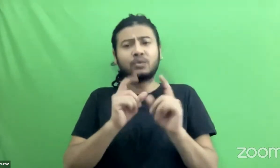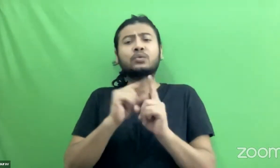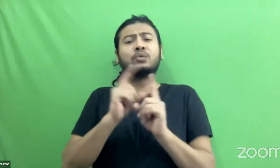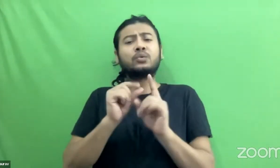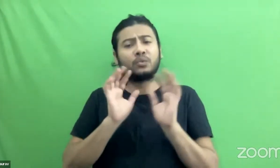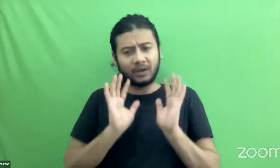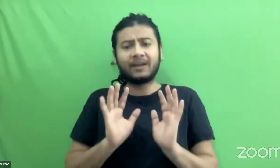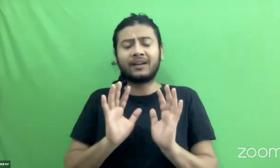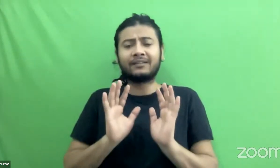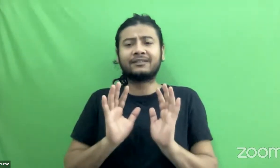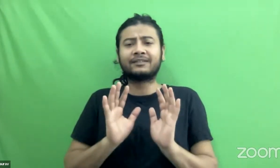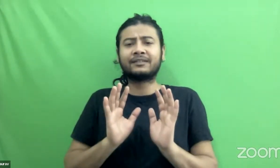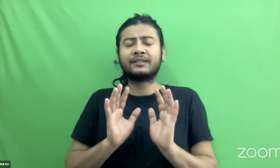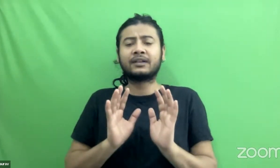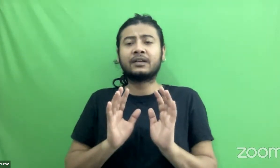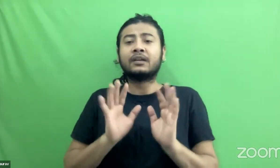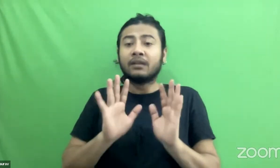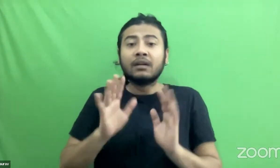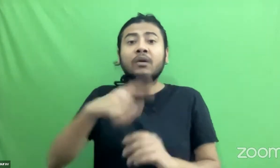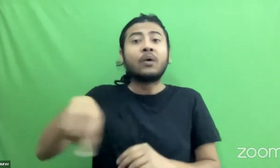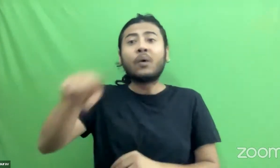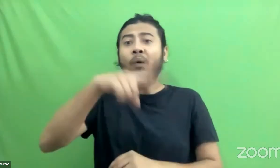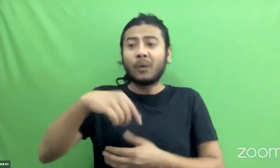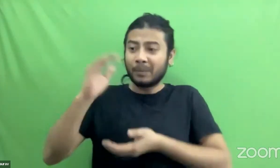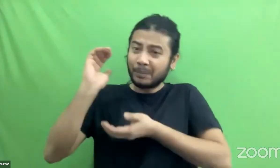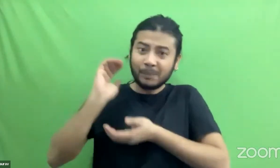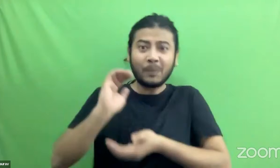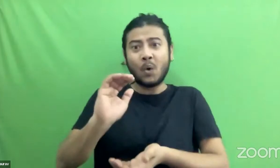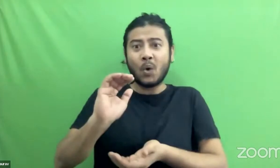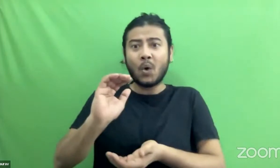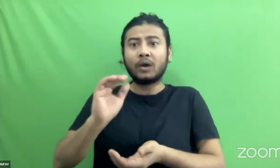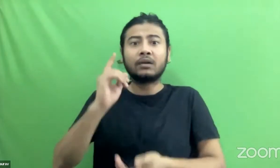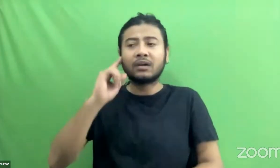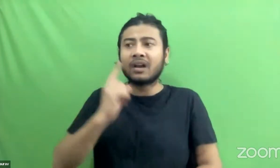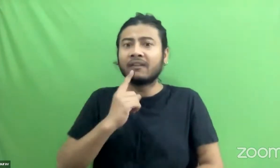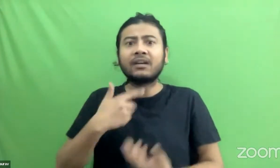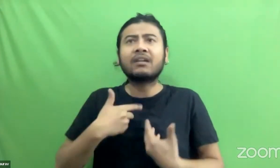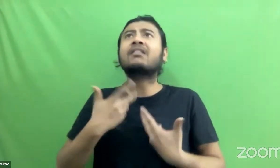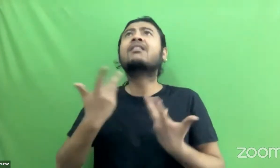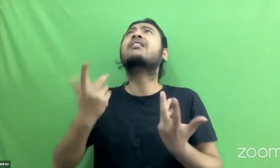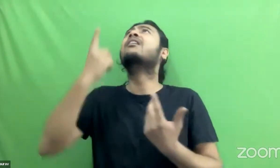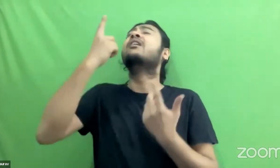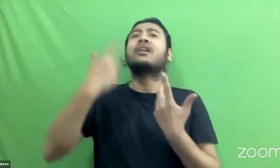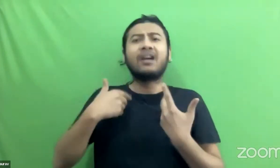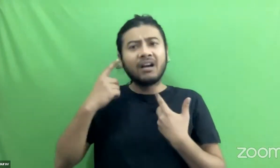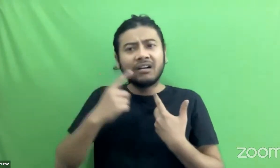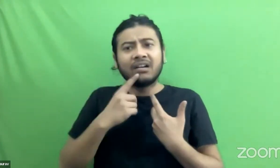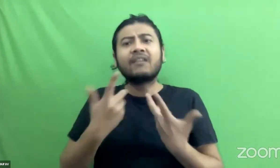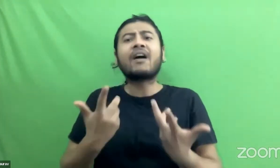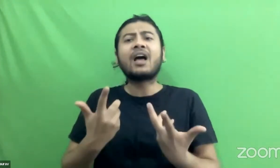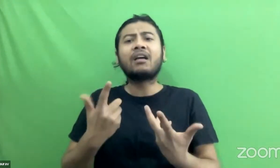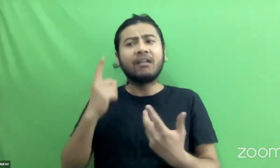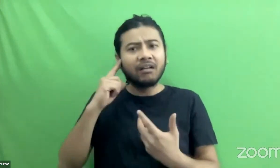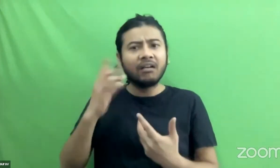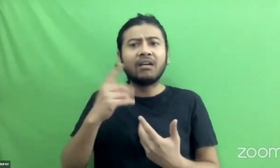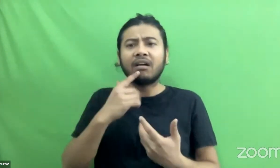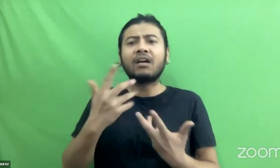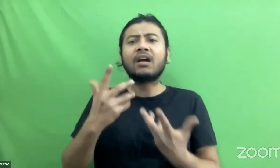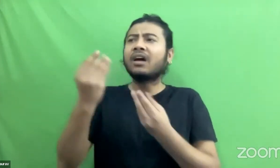deaf? But see, try and understand that we have done some karmas. That is why God has not given you this. But then God,